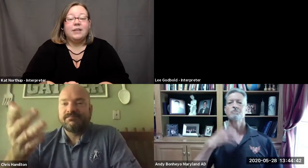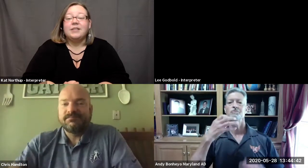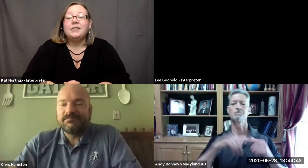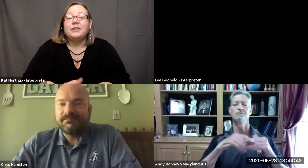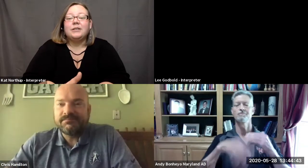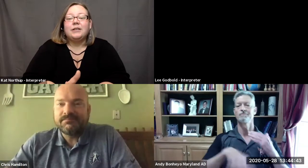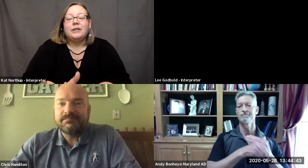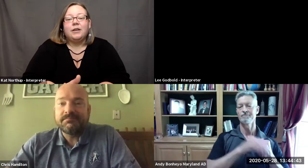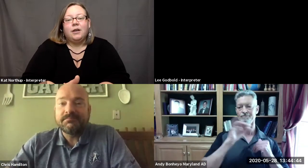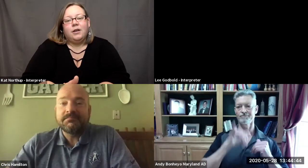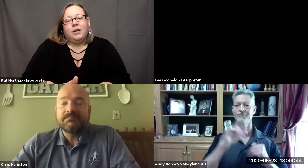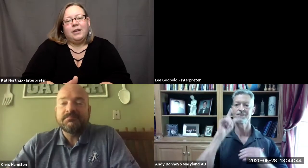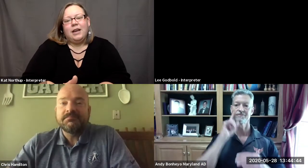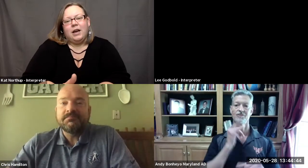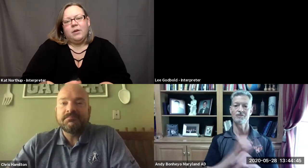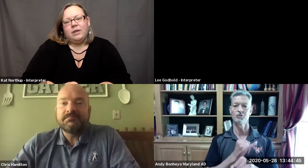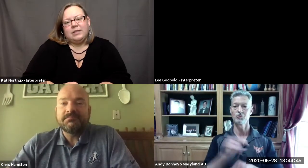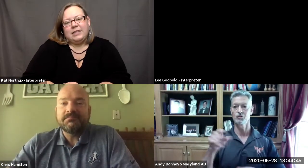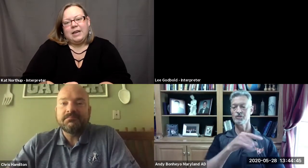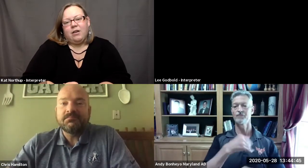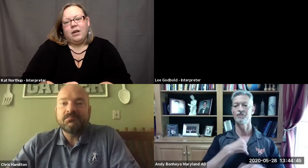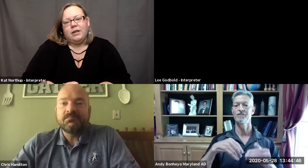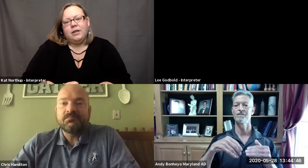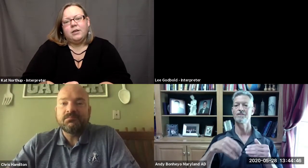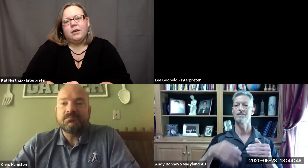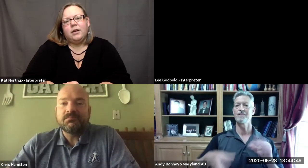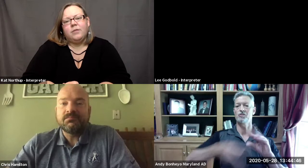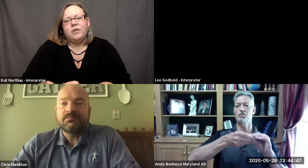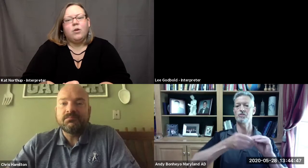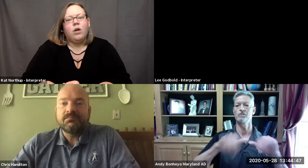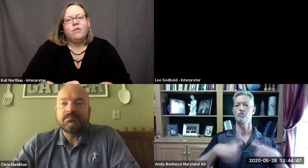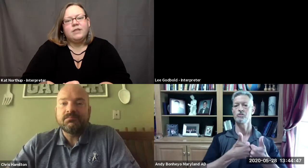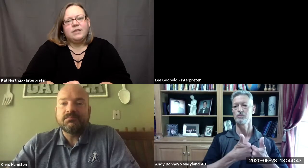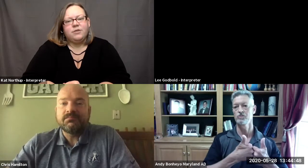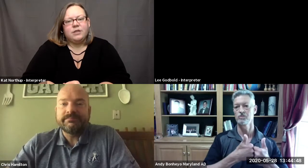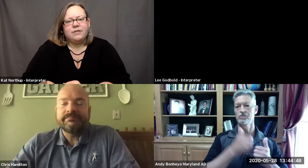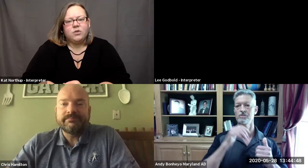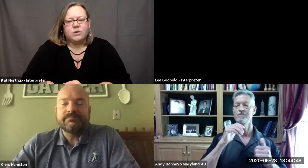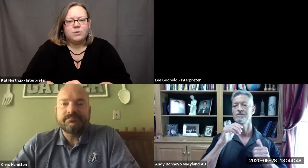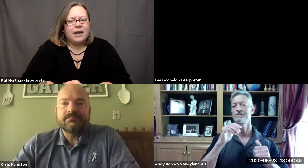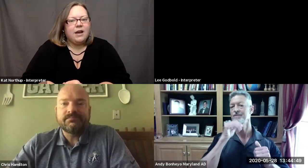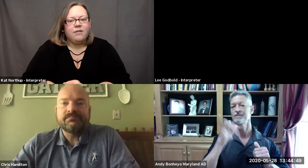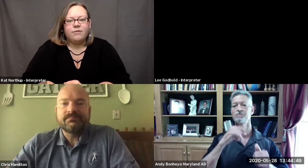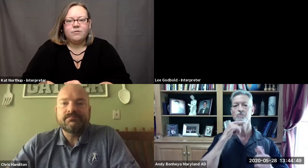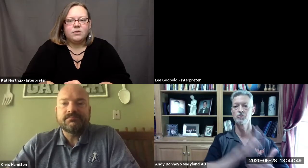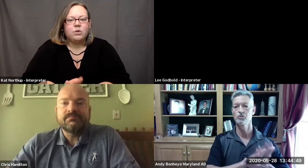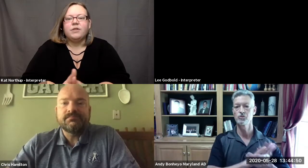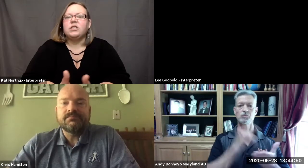Andy? Yeah, I wanted to tack on, all of these different deaf schools, we have sort of